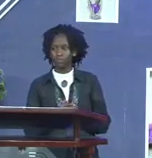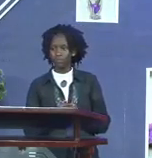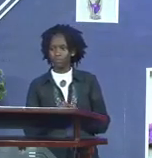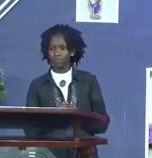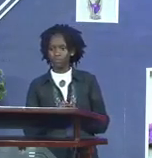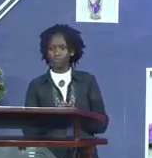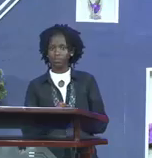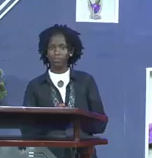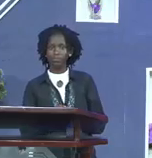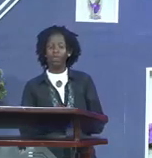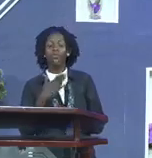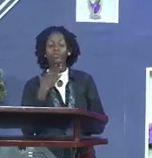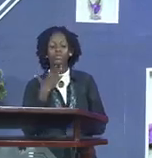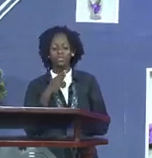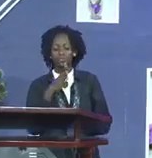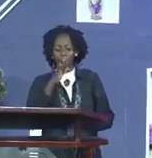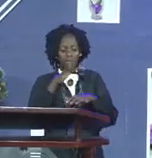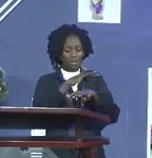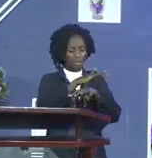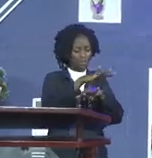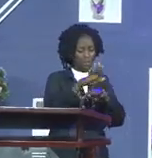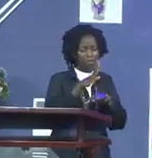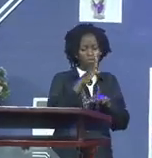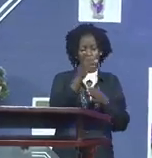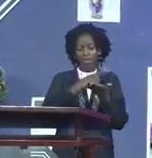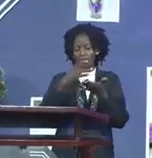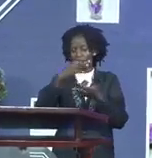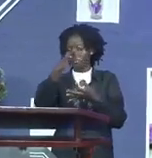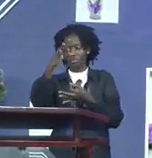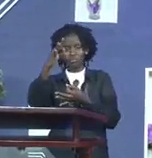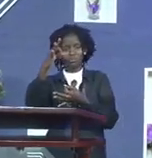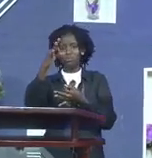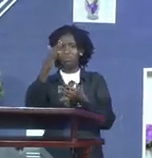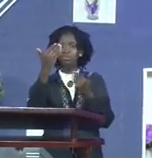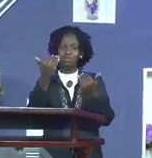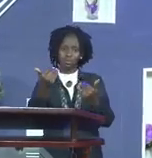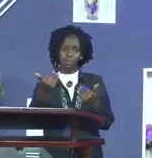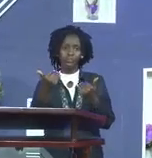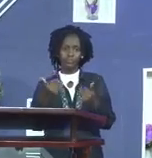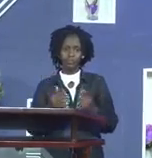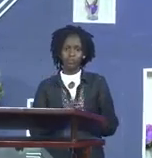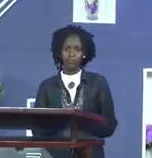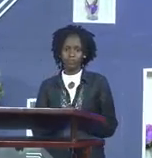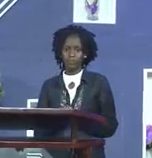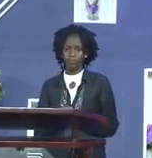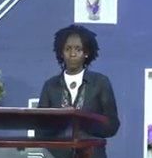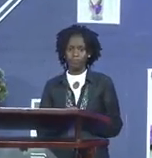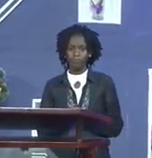Kyetwetaaga kati kwe kubikibwako omwoyo wa Mukama. We need the covering of the Holy Spirit.